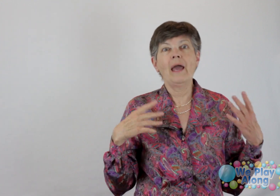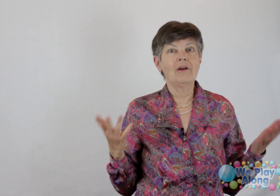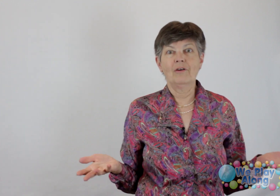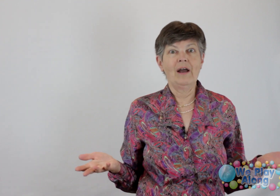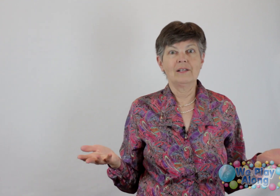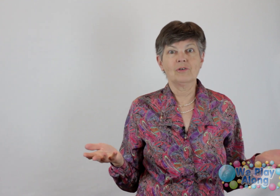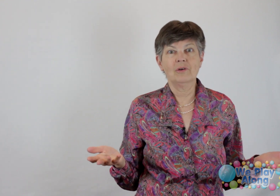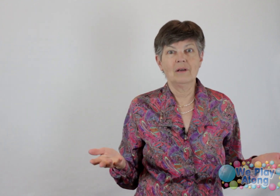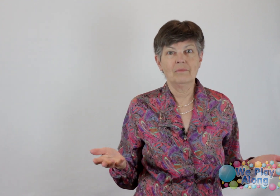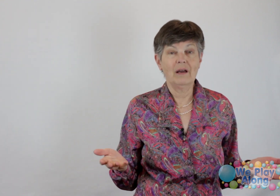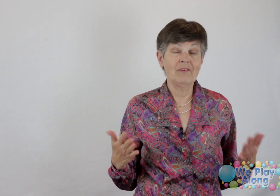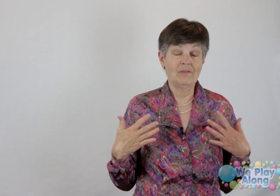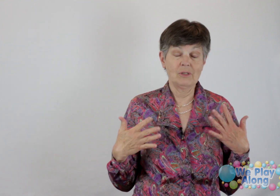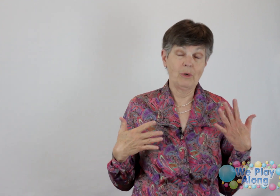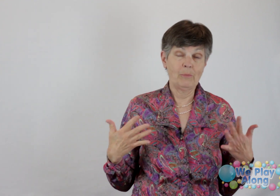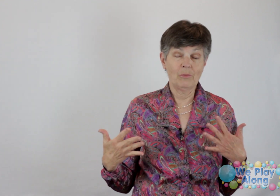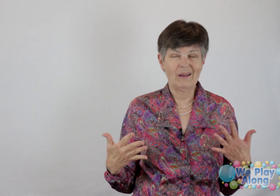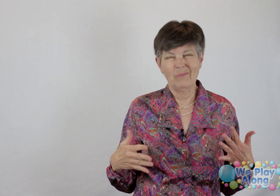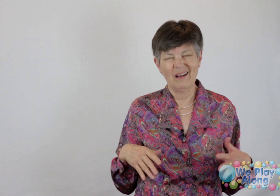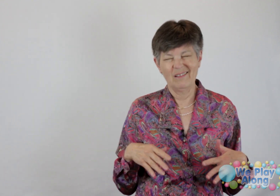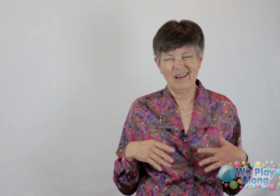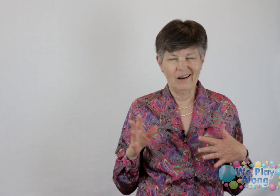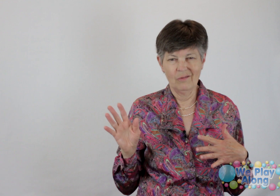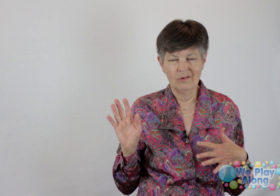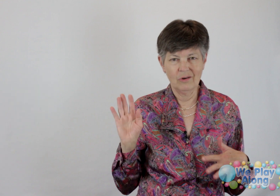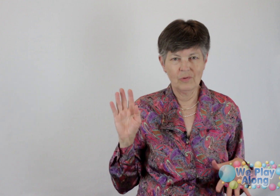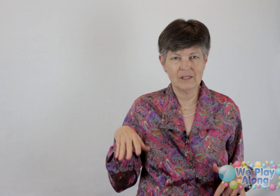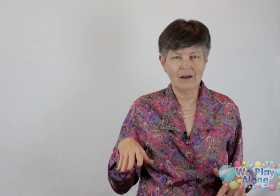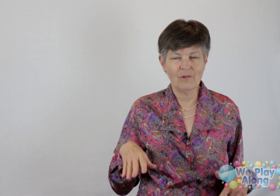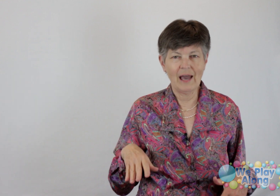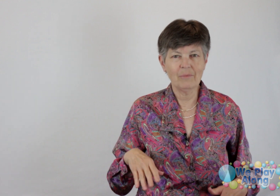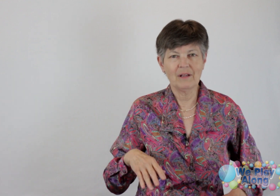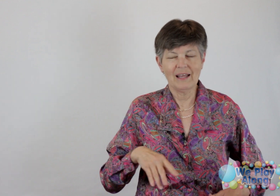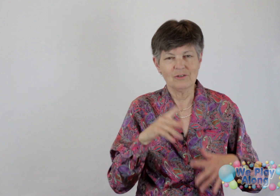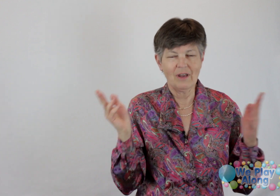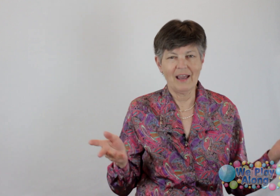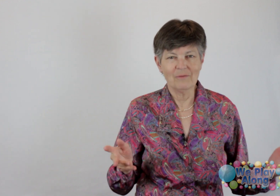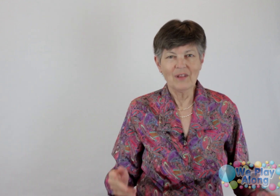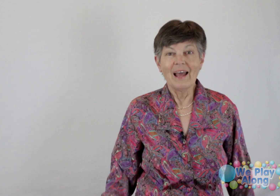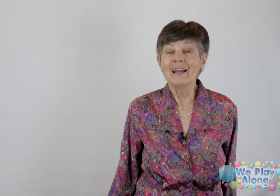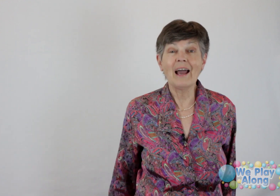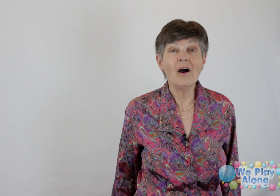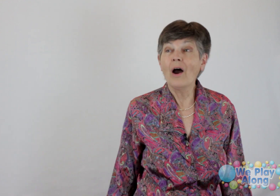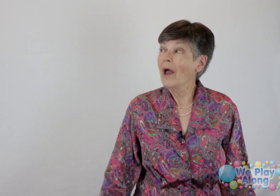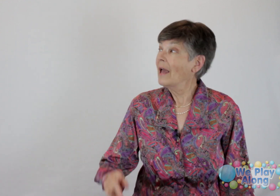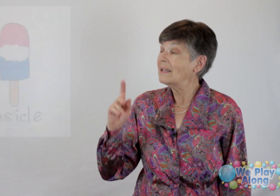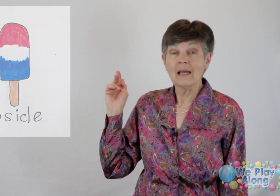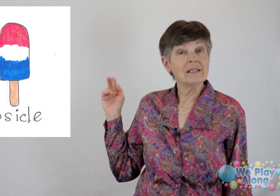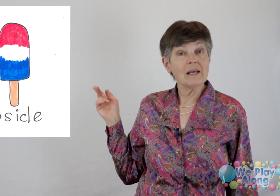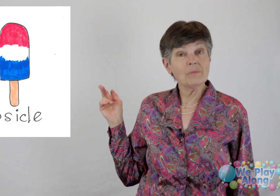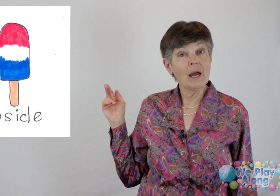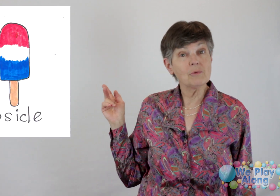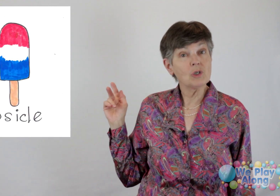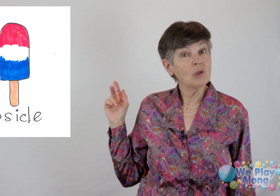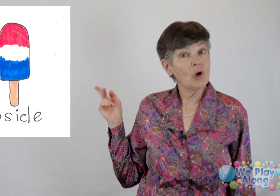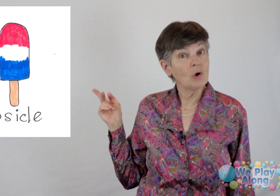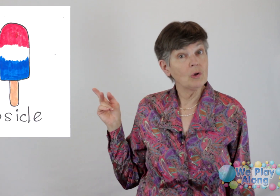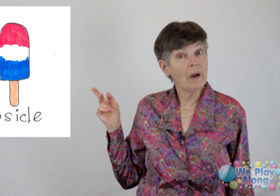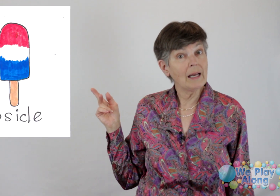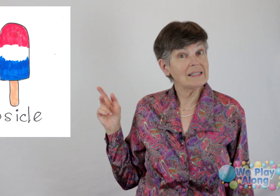manner of ice cream. My favorite is peppermint, but I don't know the sign for that, but that's okay. Now, sometimes though, you might, instead